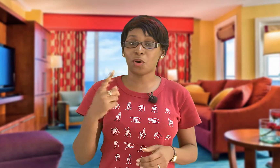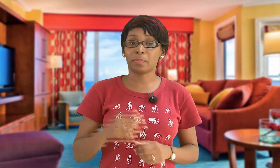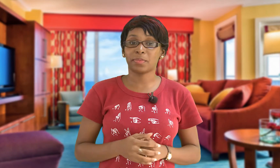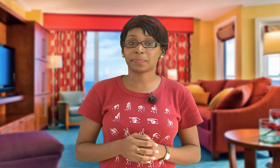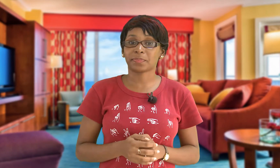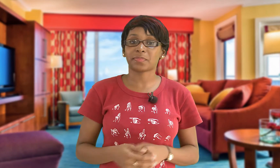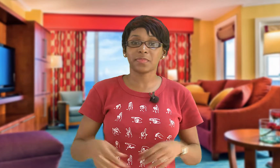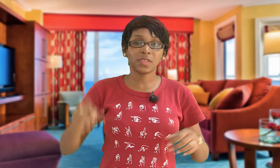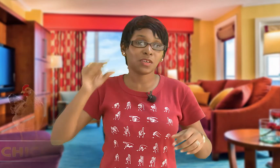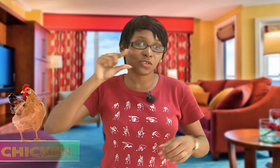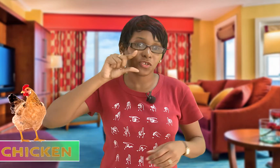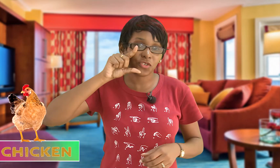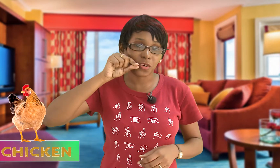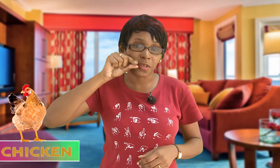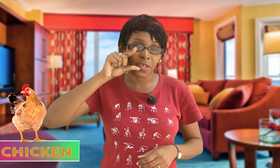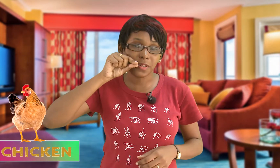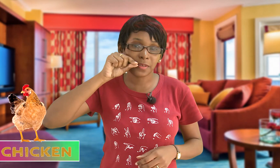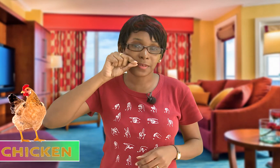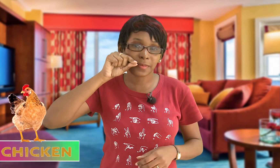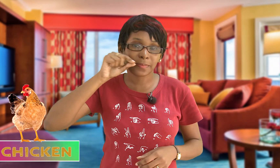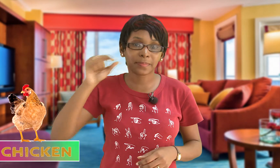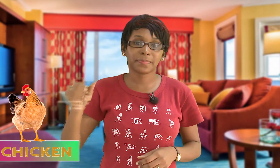top. Chicken.